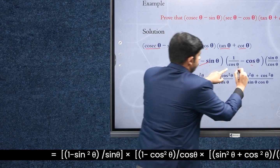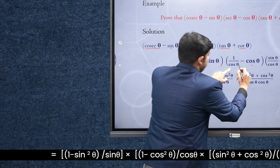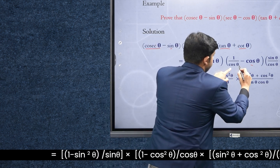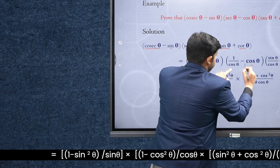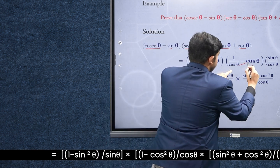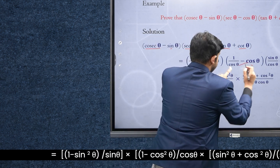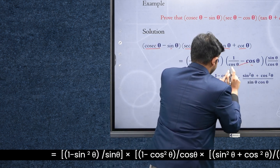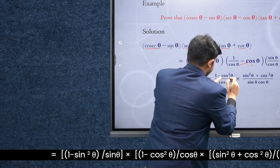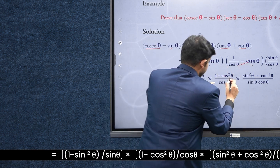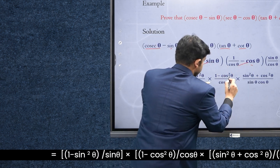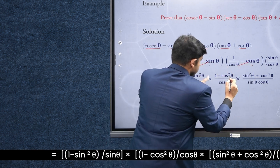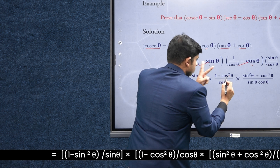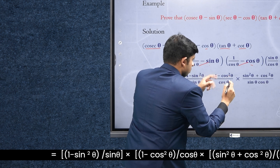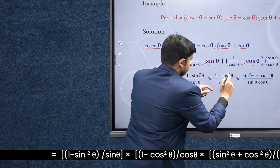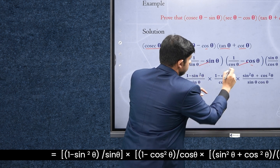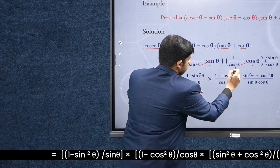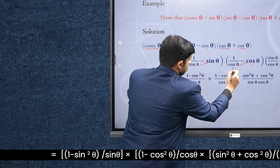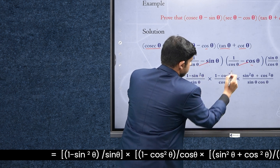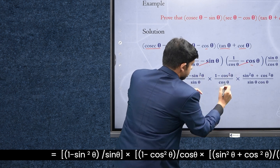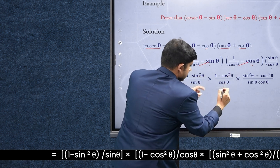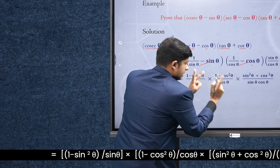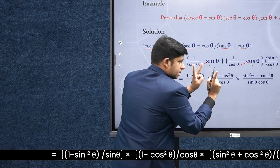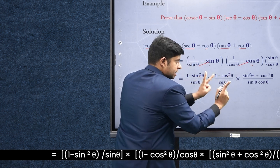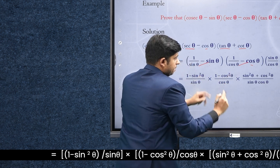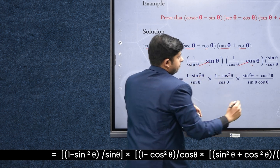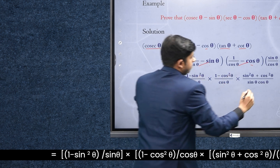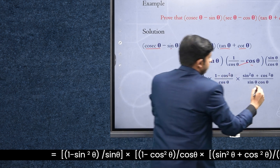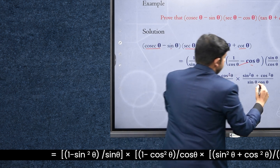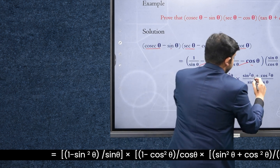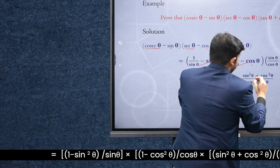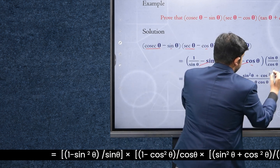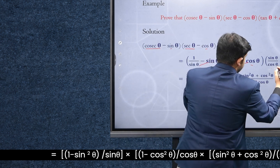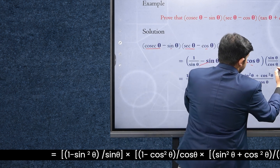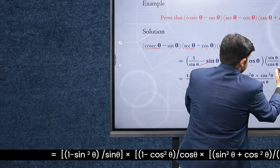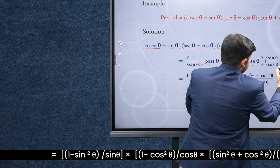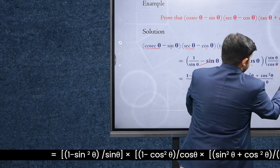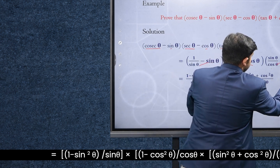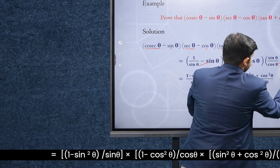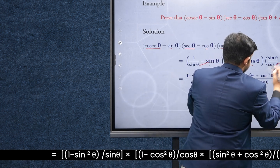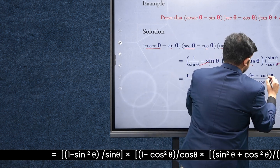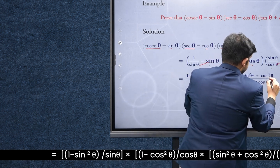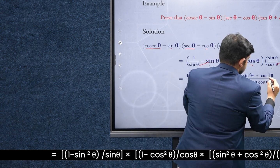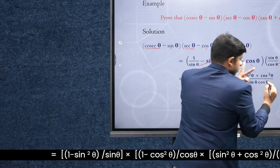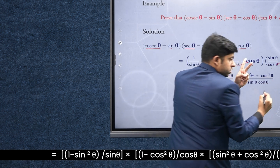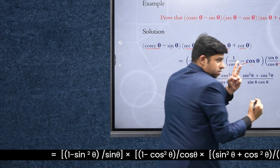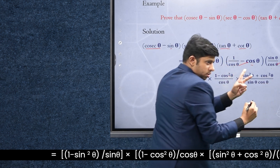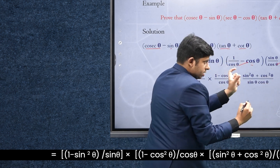into 1 minus cos square theta by cos theta into sin square theta plus cos square theta by sin theta into cos